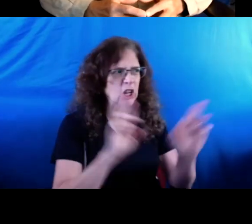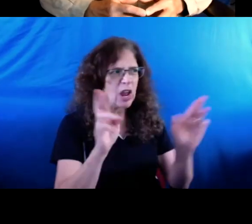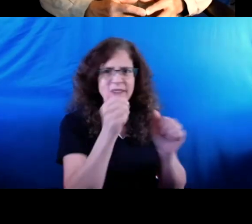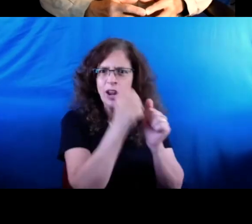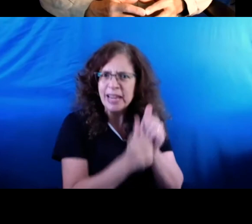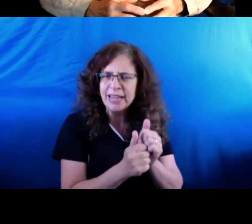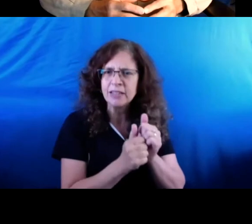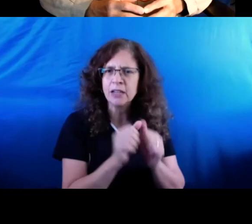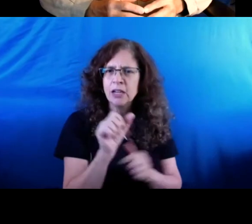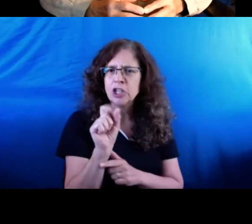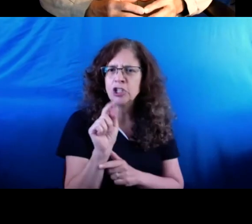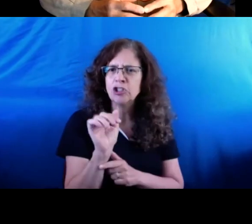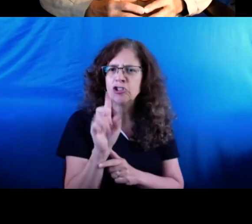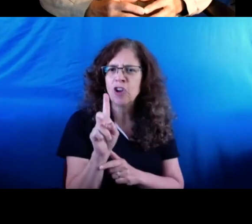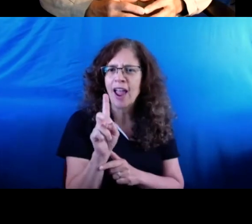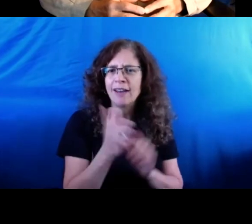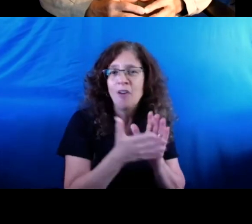What's the study plan look like?